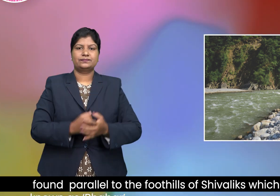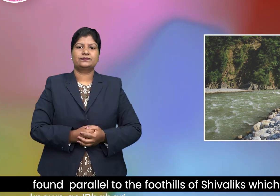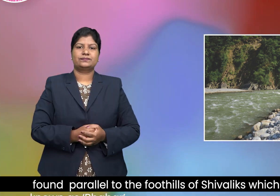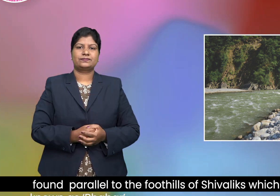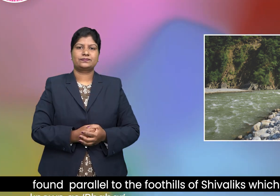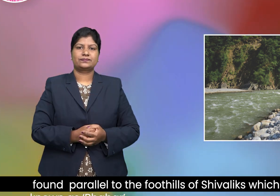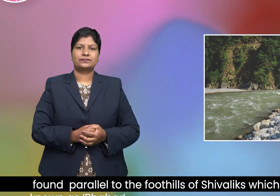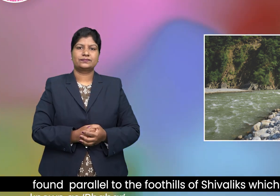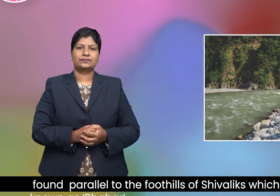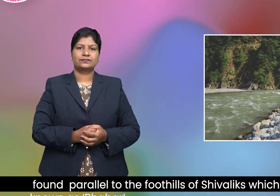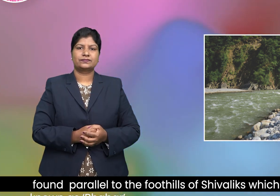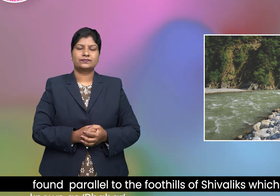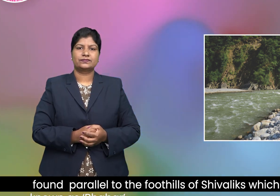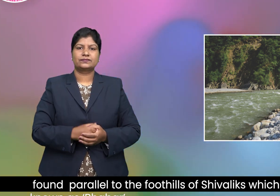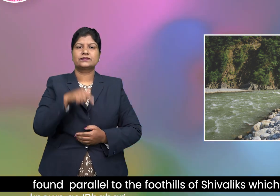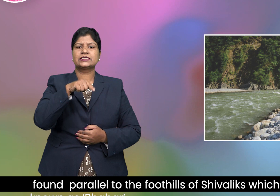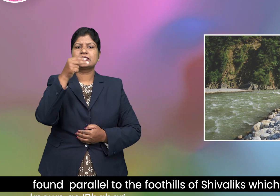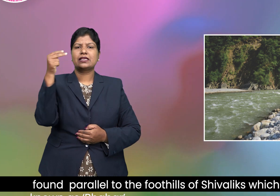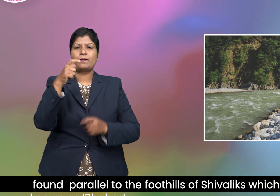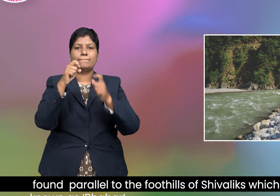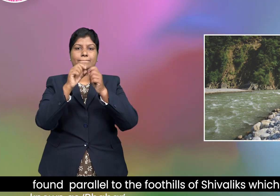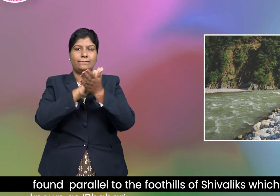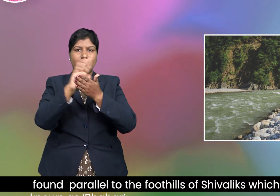which is known as Babu